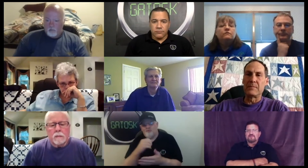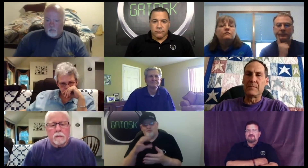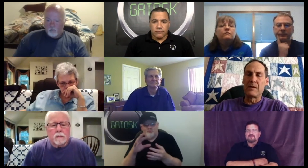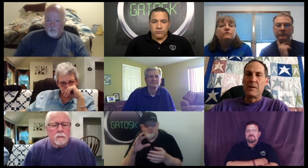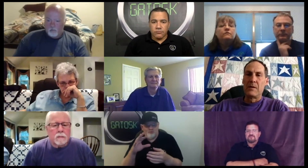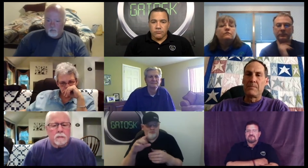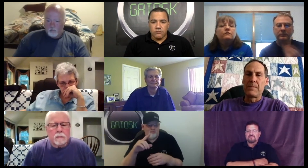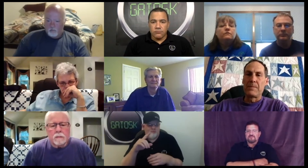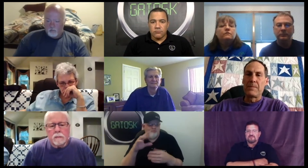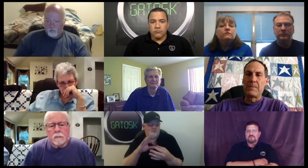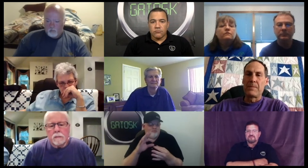now.